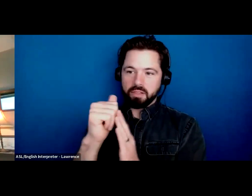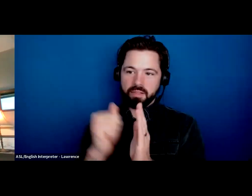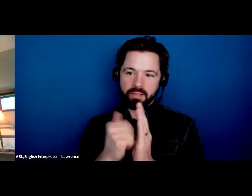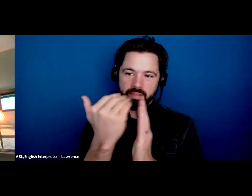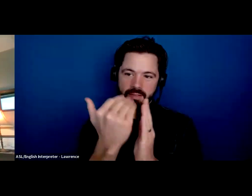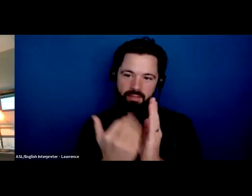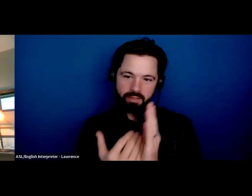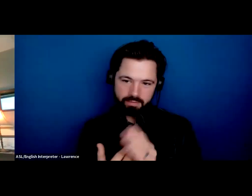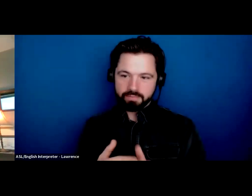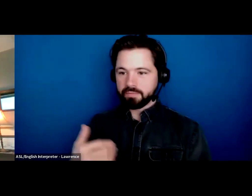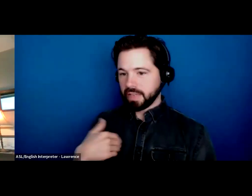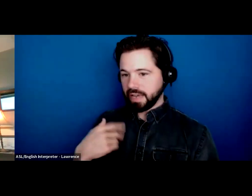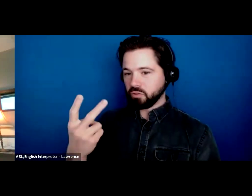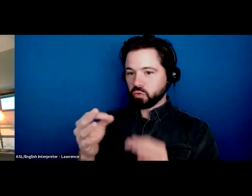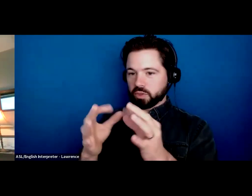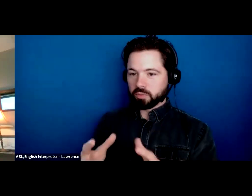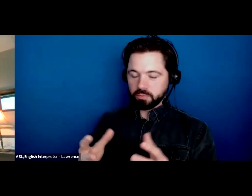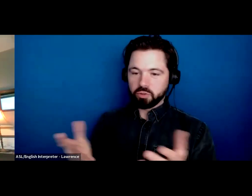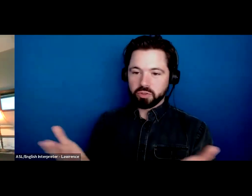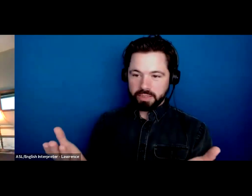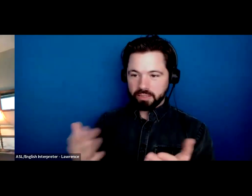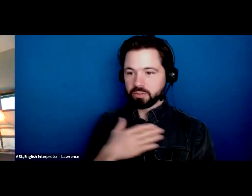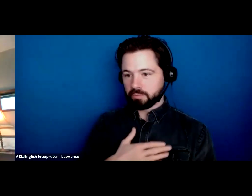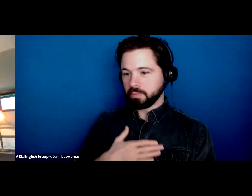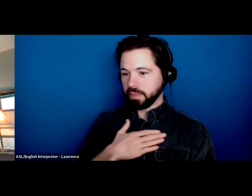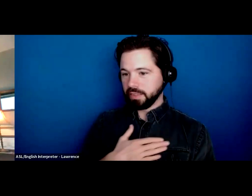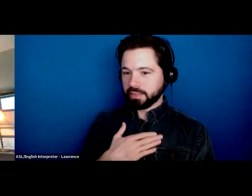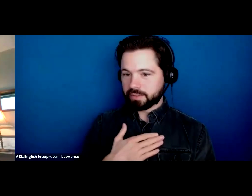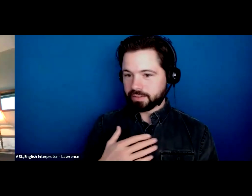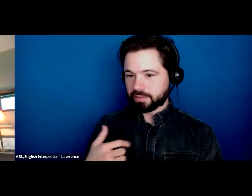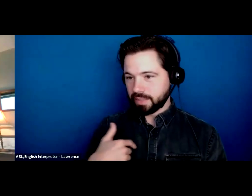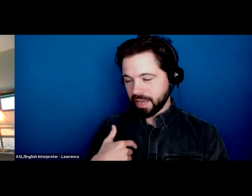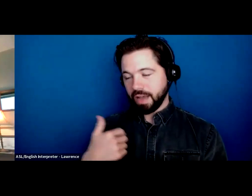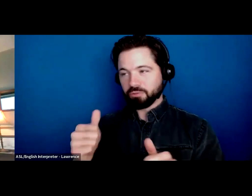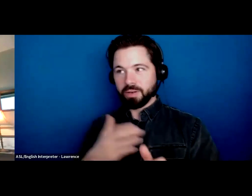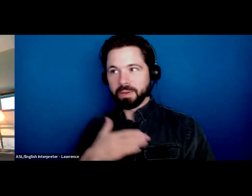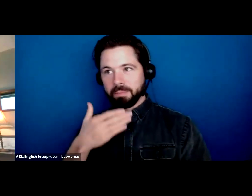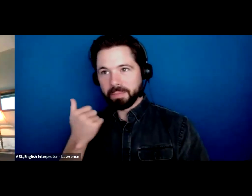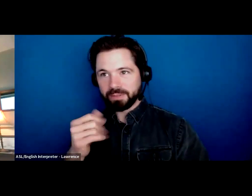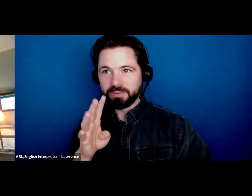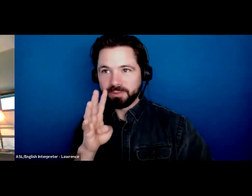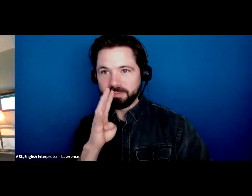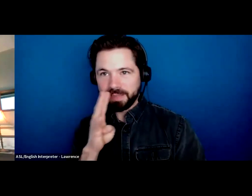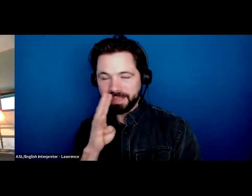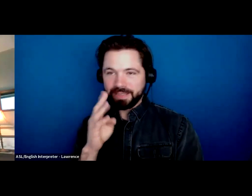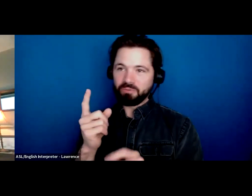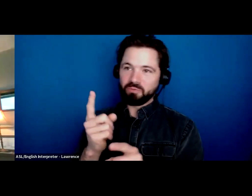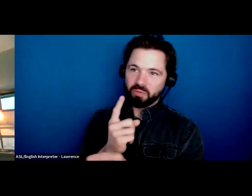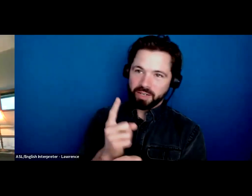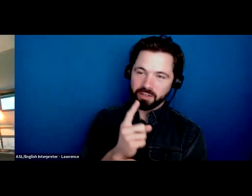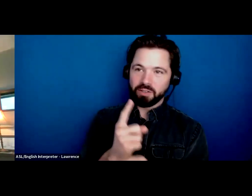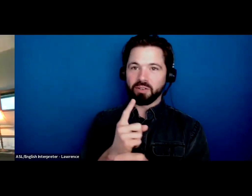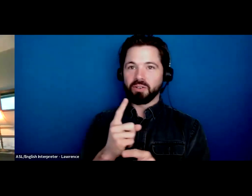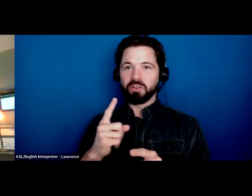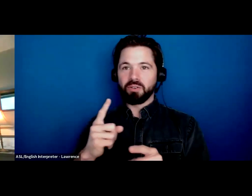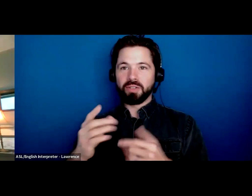have ASL interpreters on here, and so please, I will do my very best to speak in a tone that makes it easy for